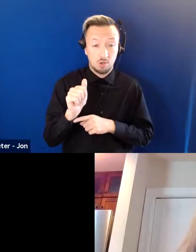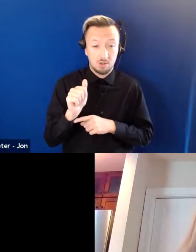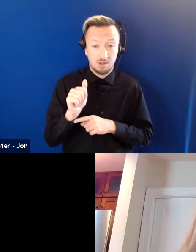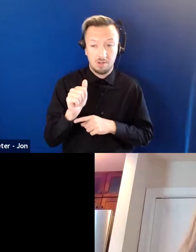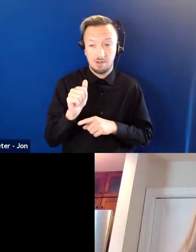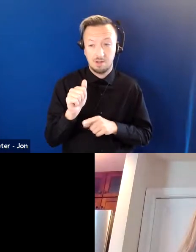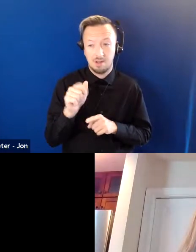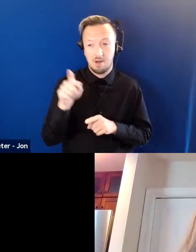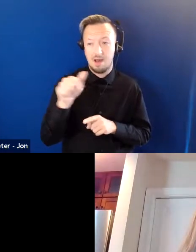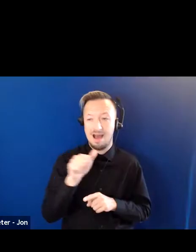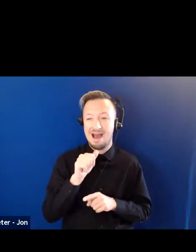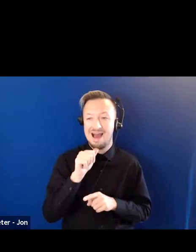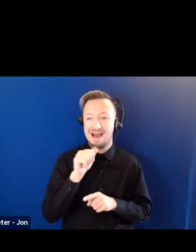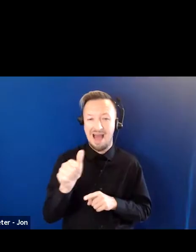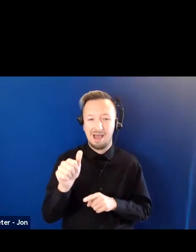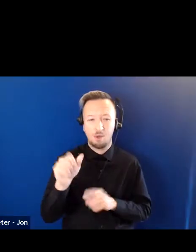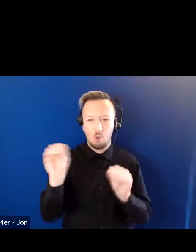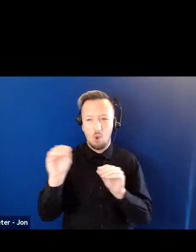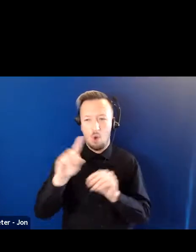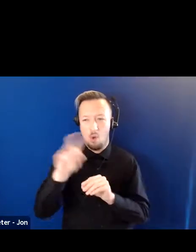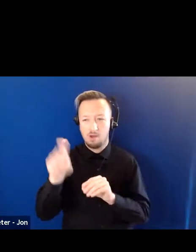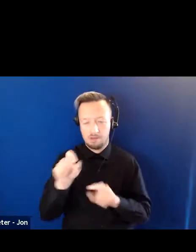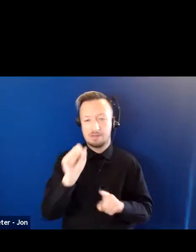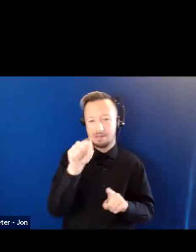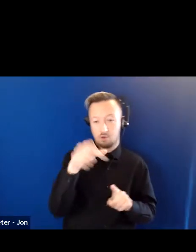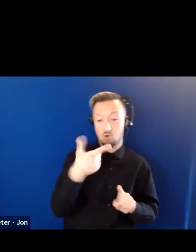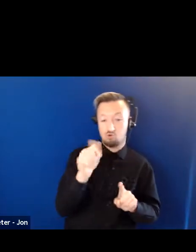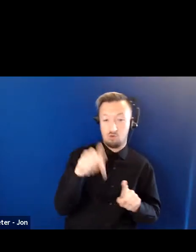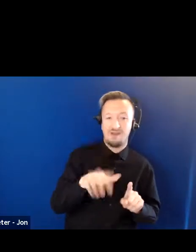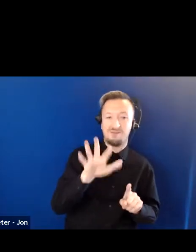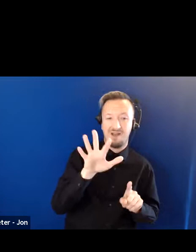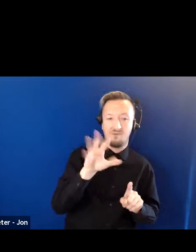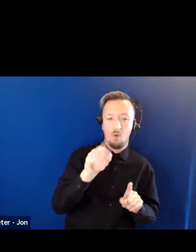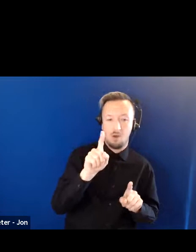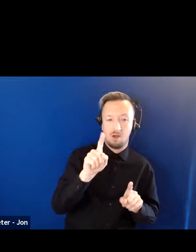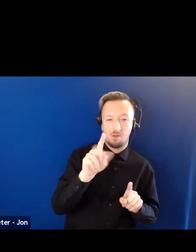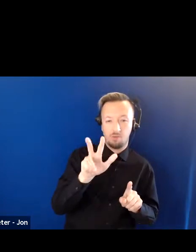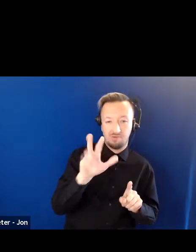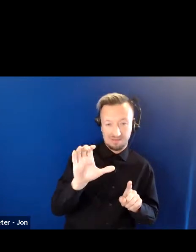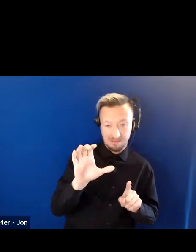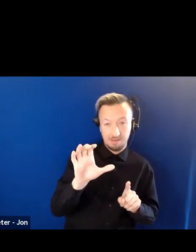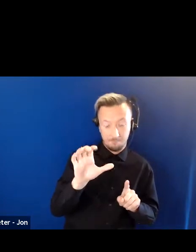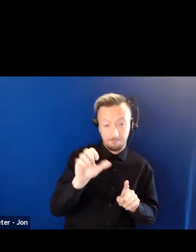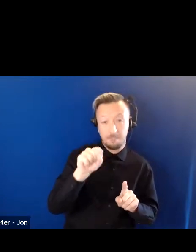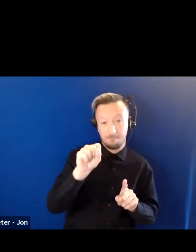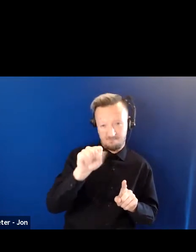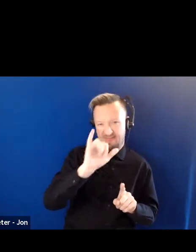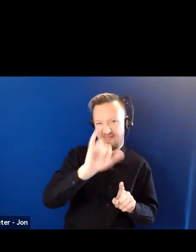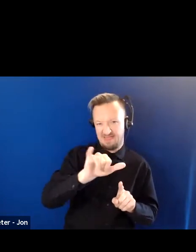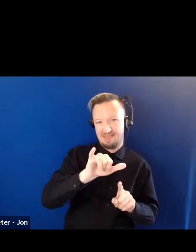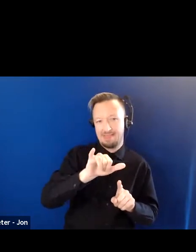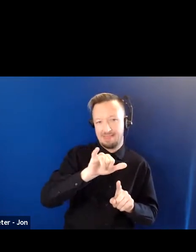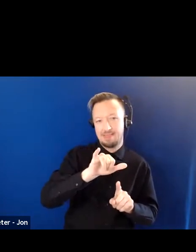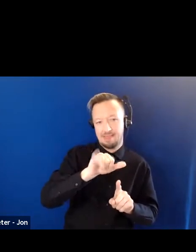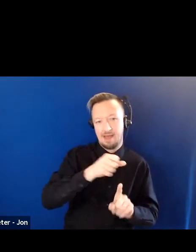anonymous attendee. We are a 501c3, and it does impact our ability to